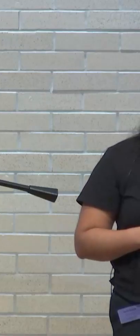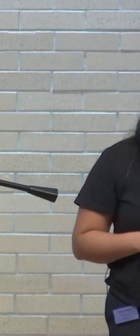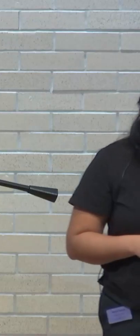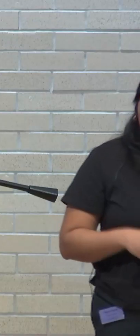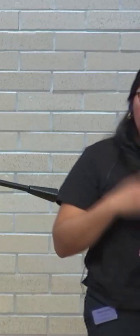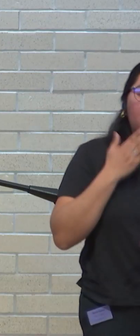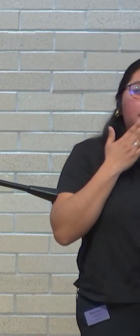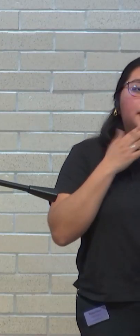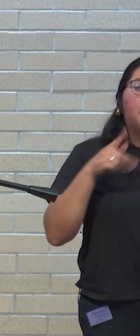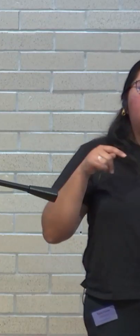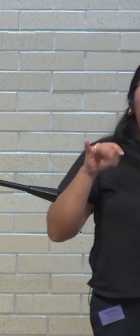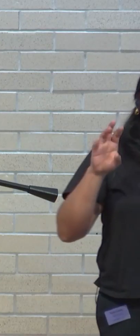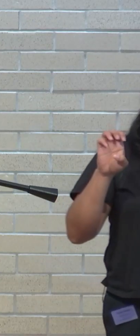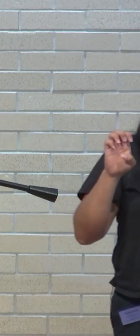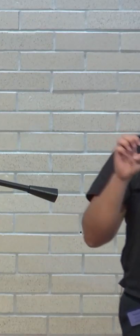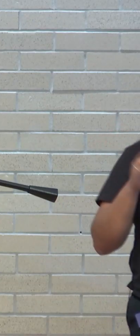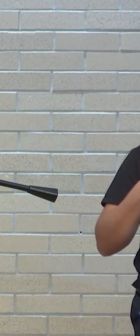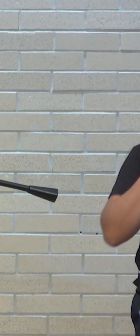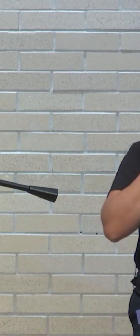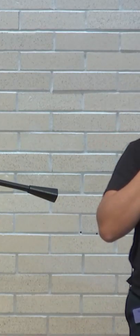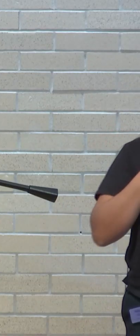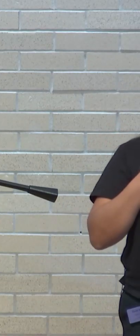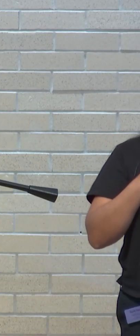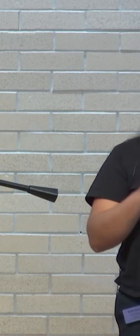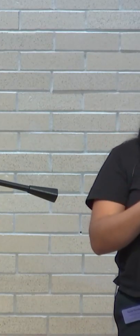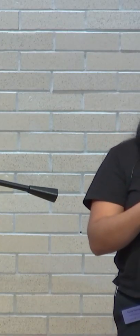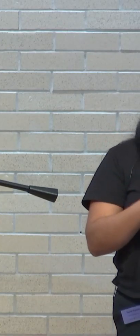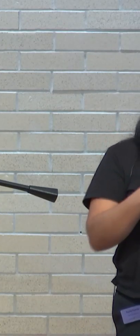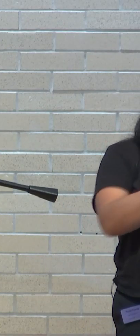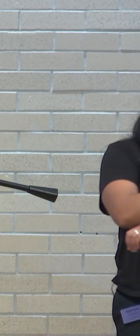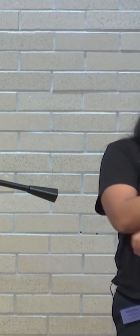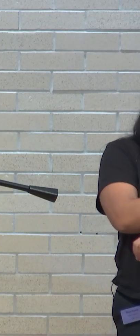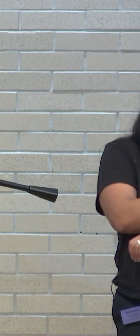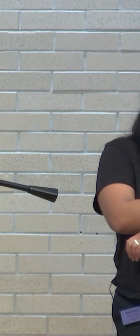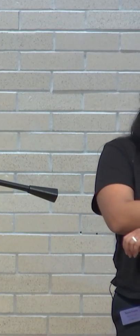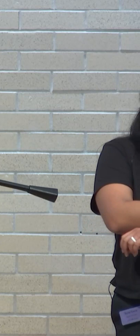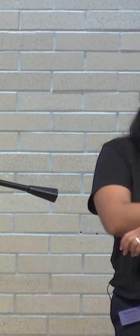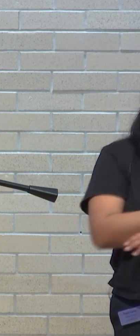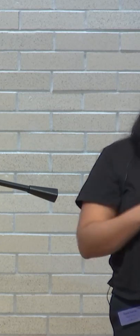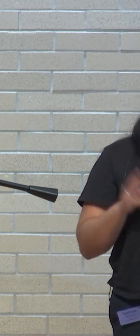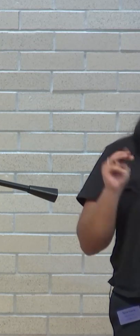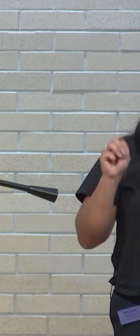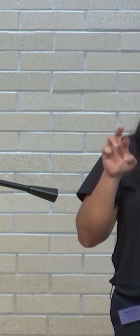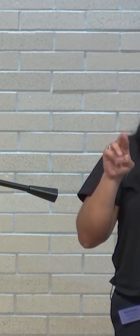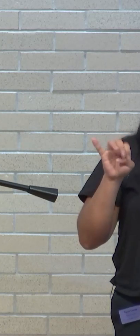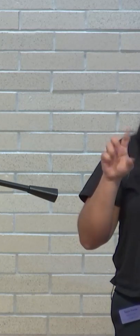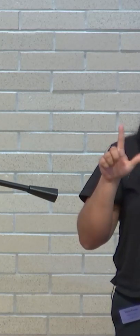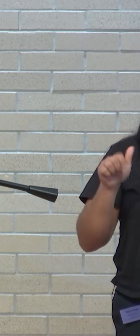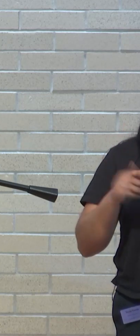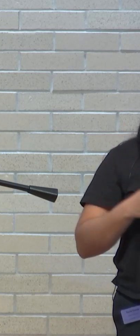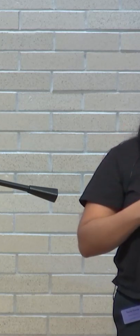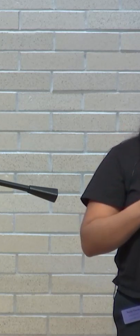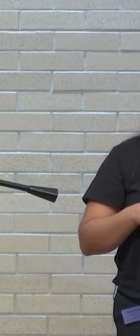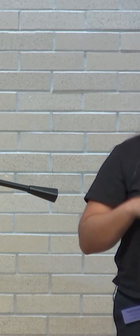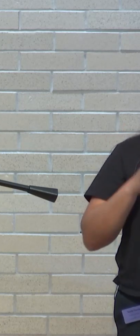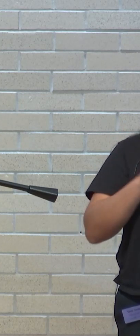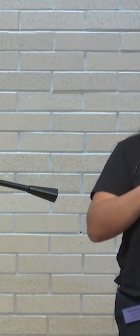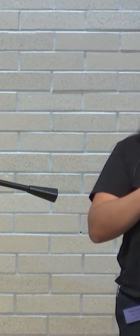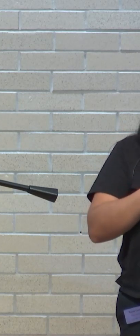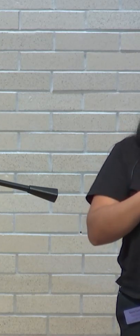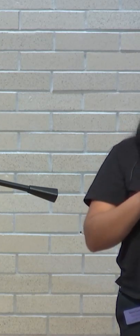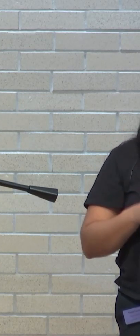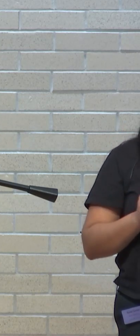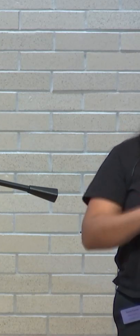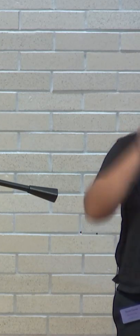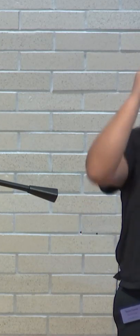Thank you, Peace, for those powerful words. I'm Mariella, I'm a senior English major, and I'm a part of BSU leadership.